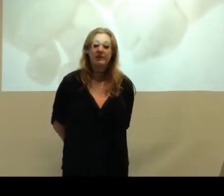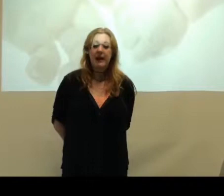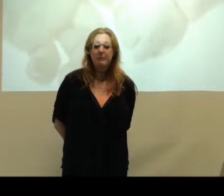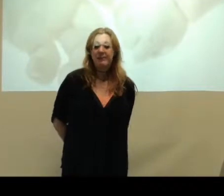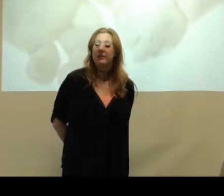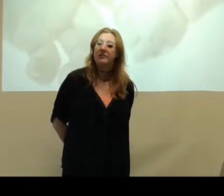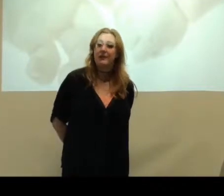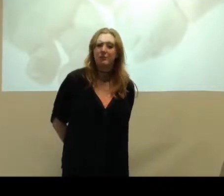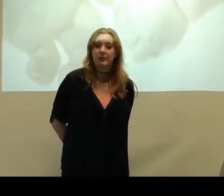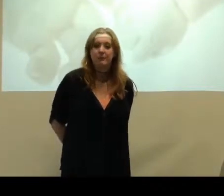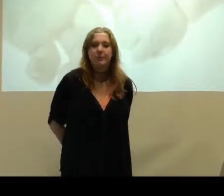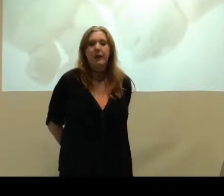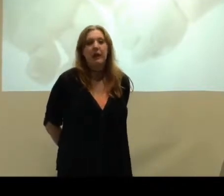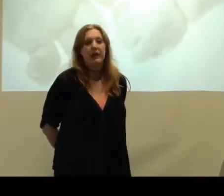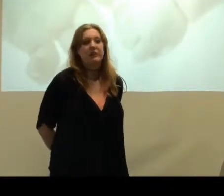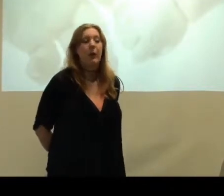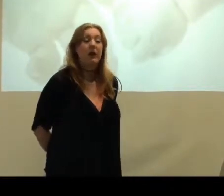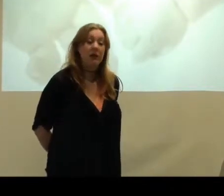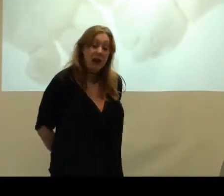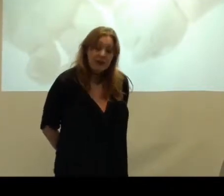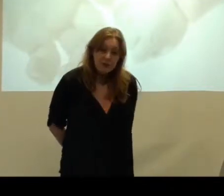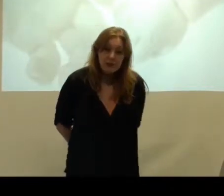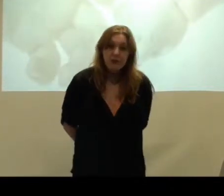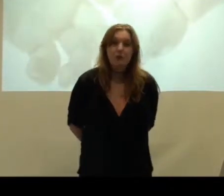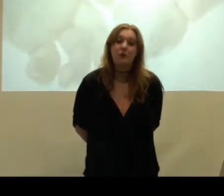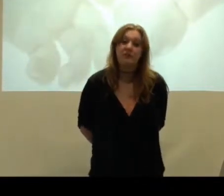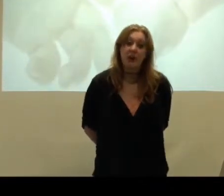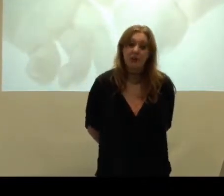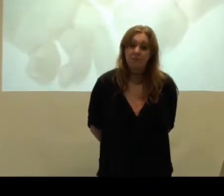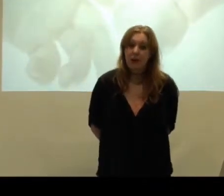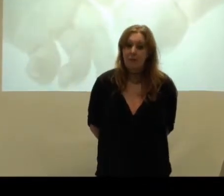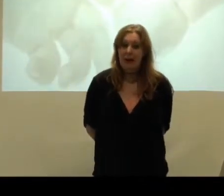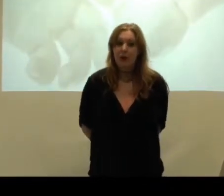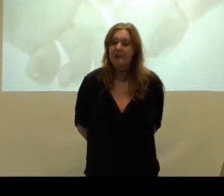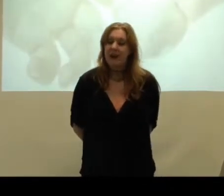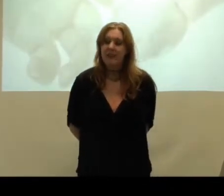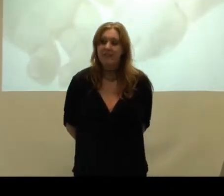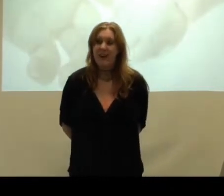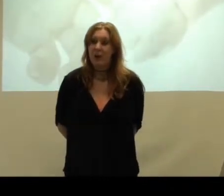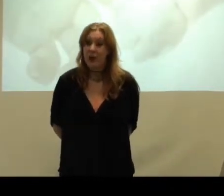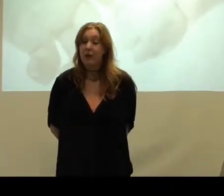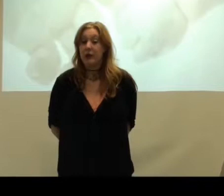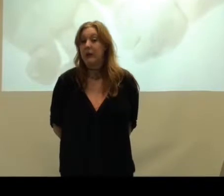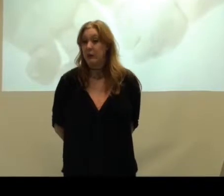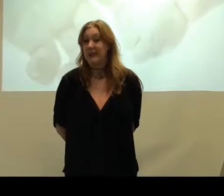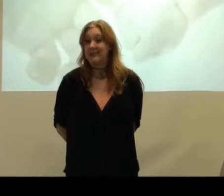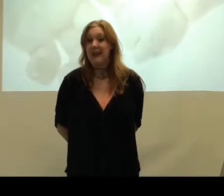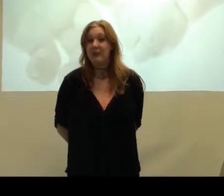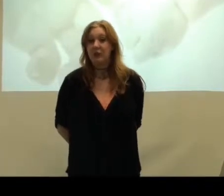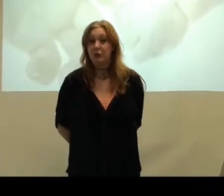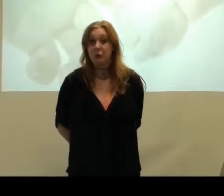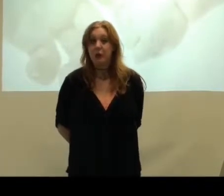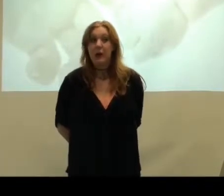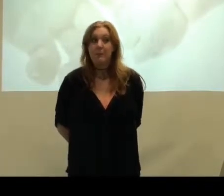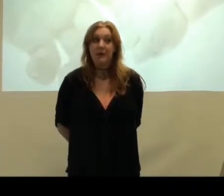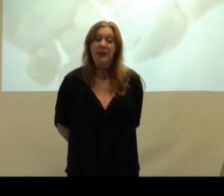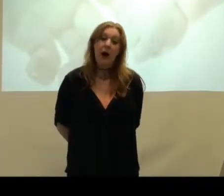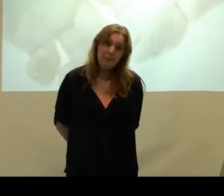that misconception. And so a lot of research was done about it, and they found out that not only is that not true, but the